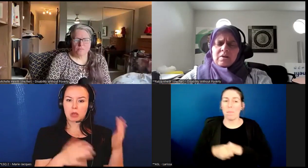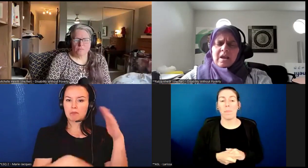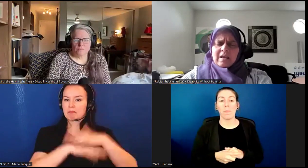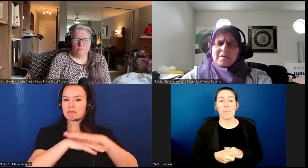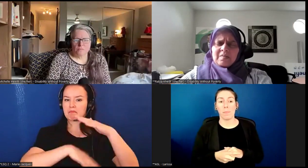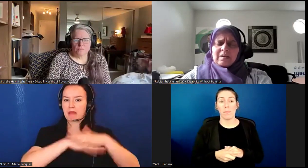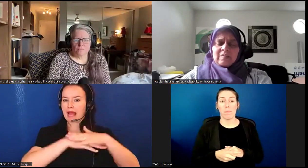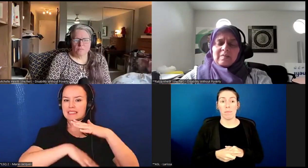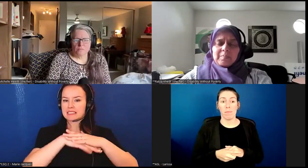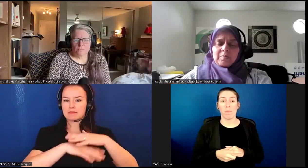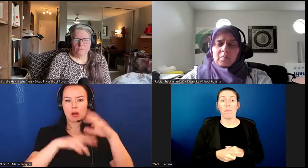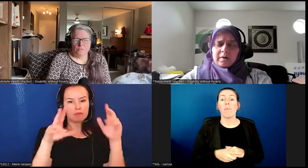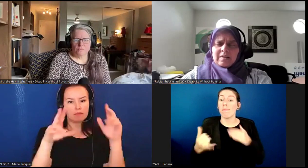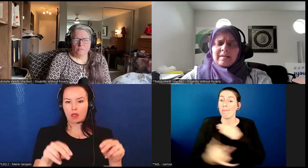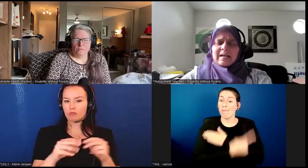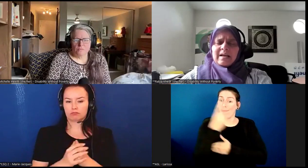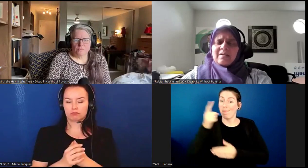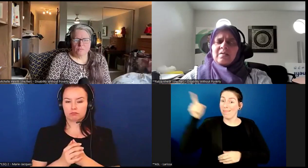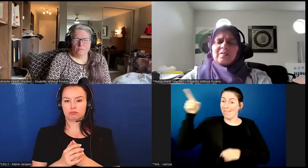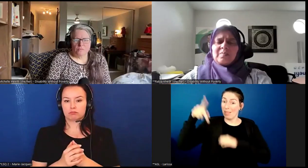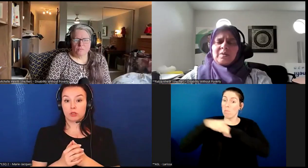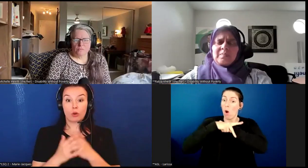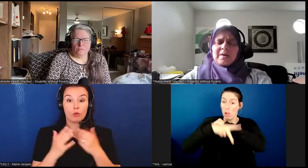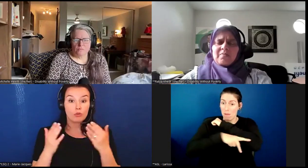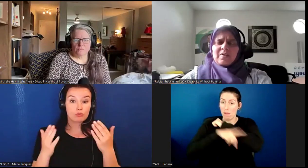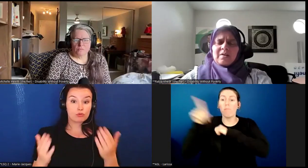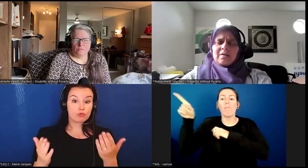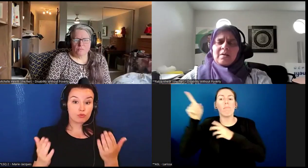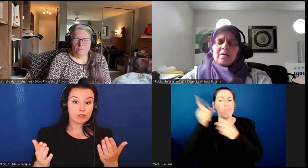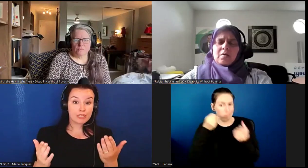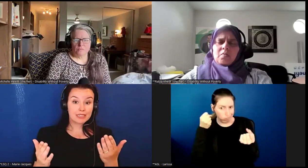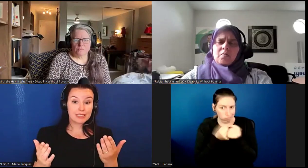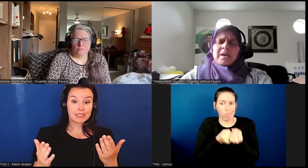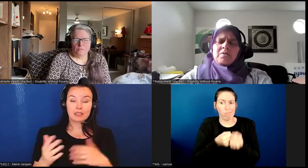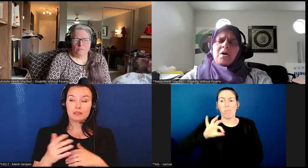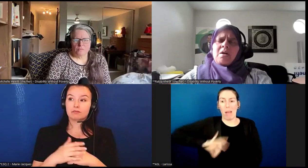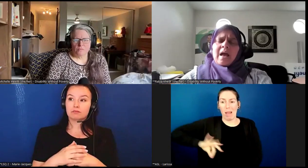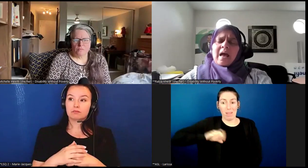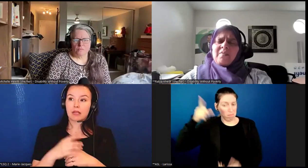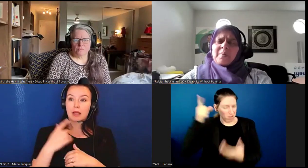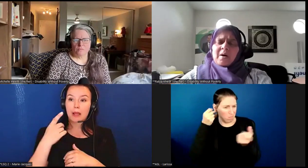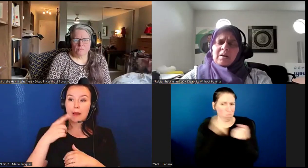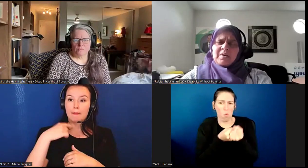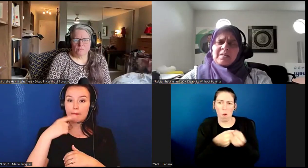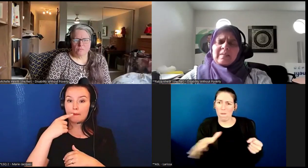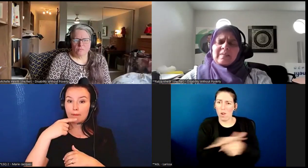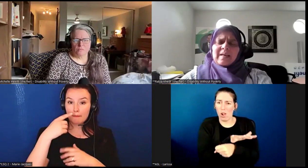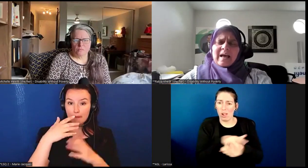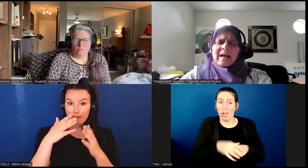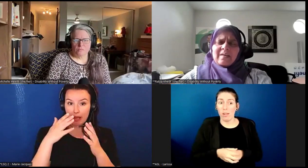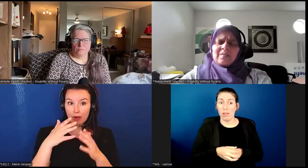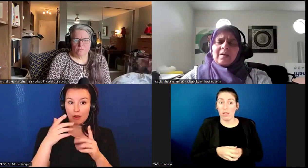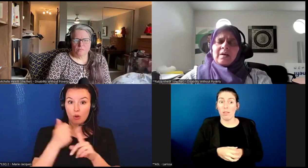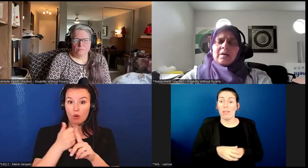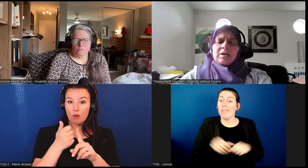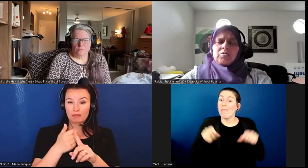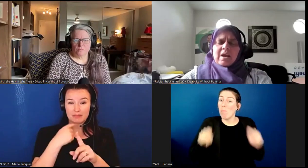that unanimously supported the Canada Disability Benefit. We may not have a parliament that's